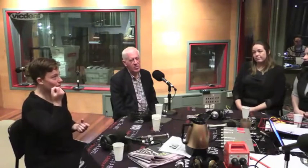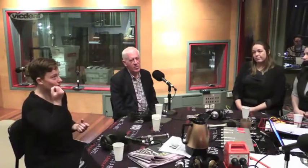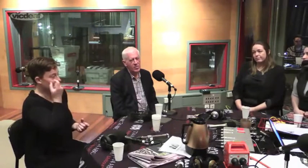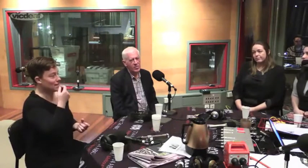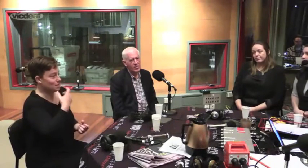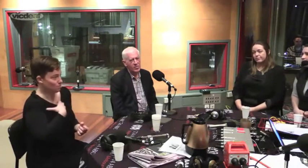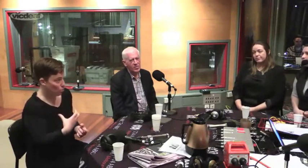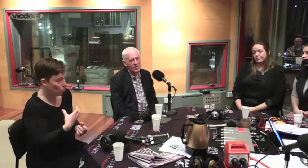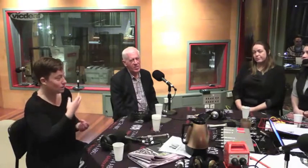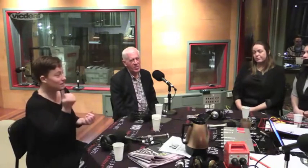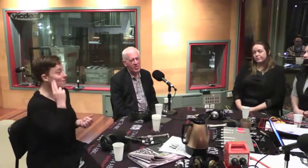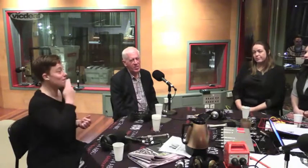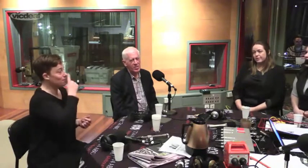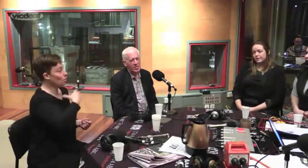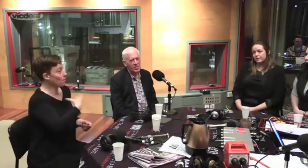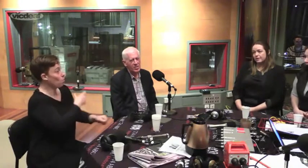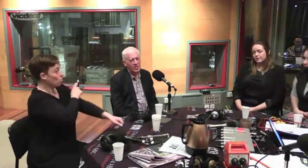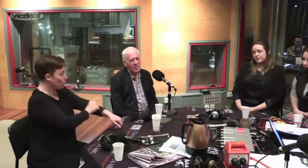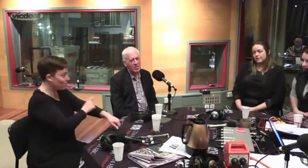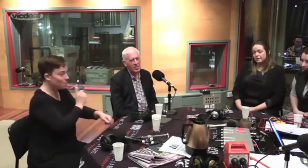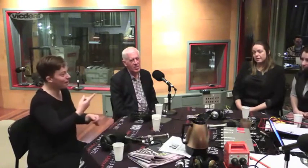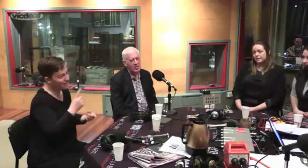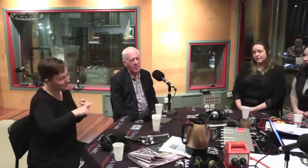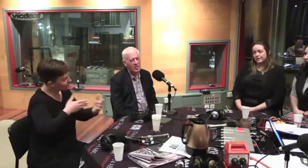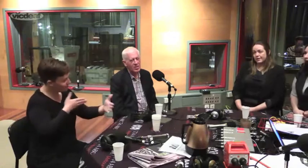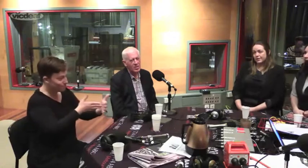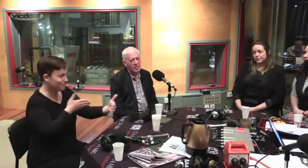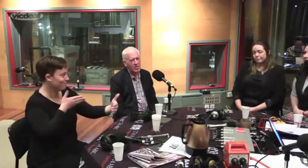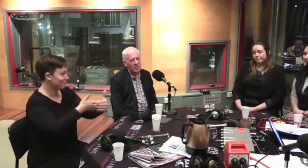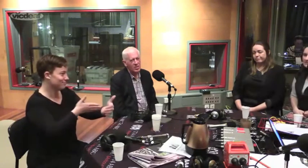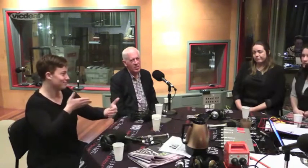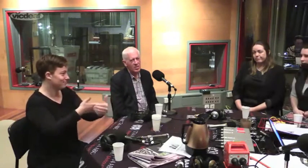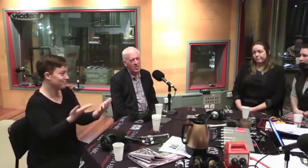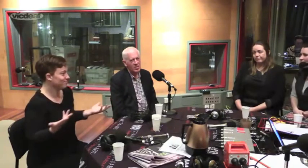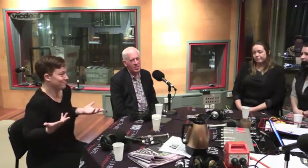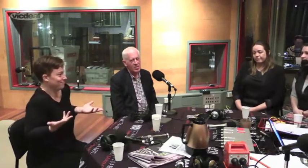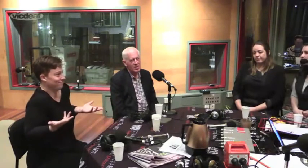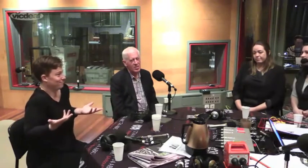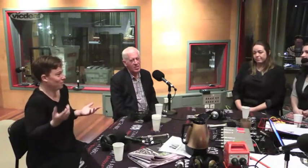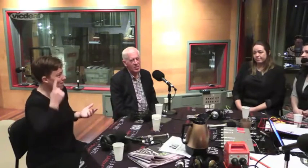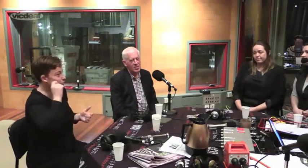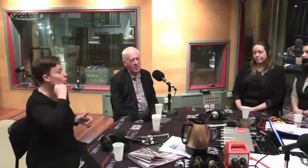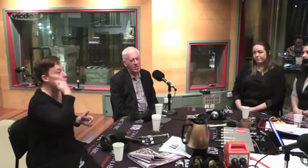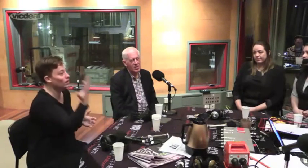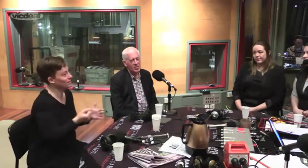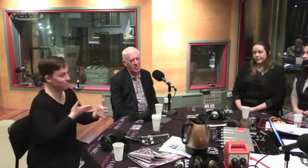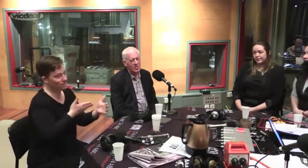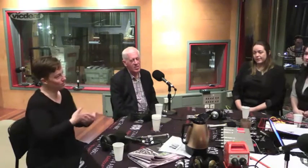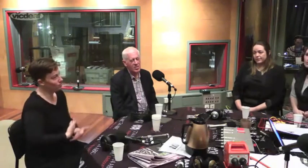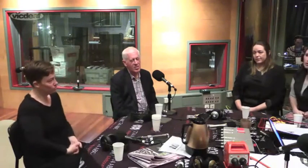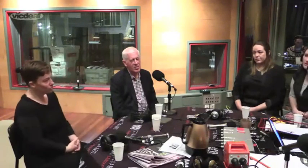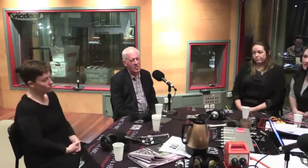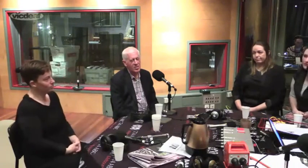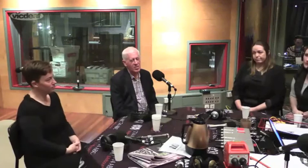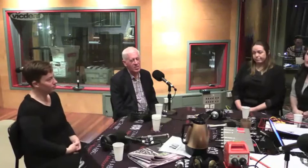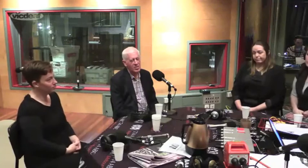I think that, you know, a lot of people have a greater awareness. But there's still a lot of barriers. And I